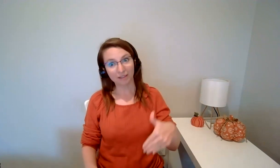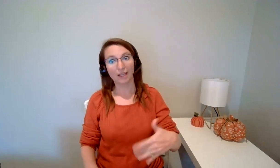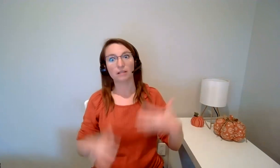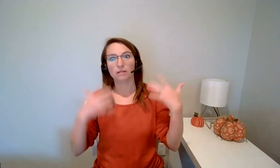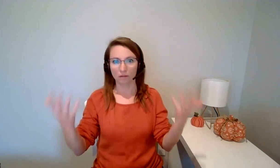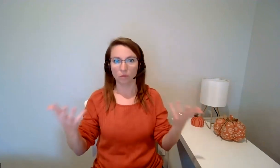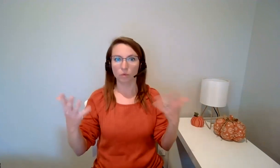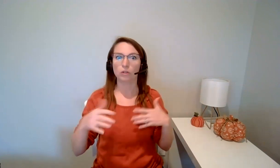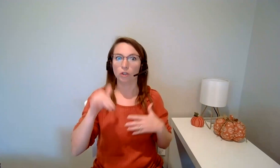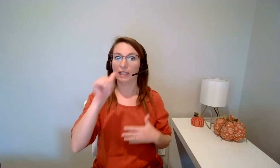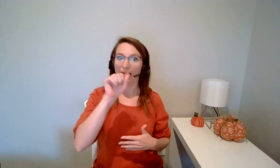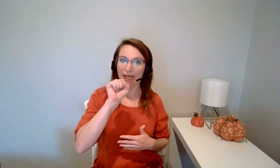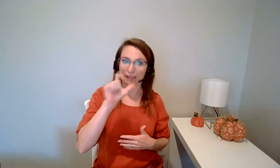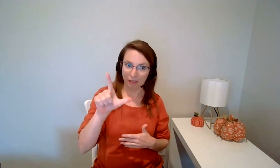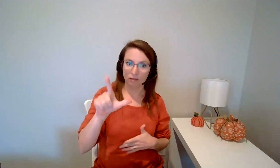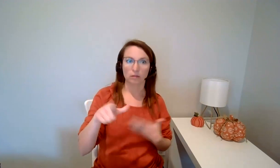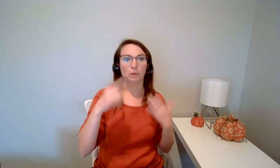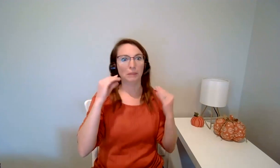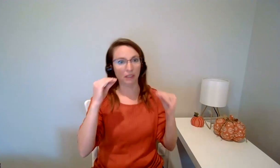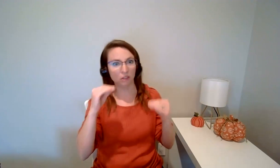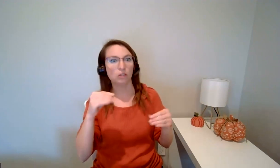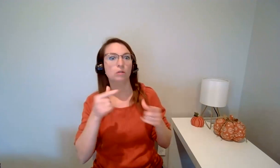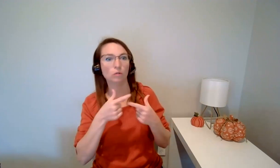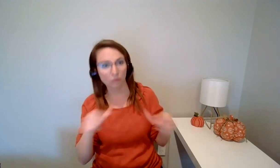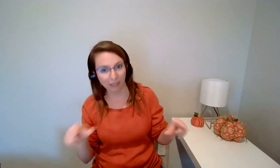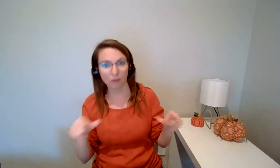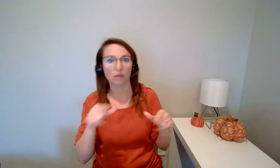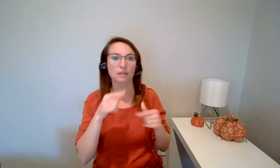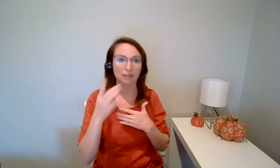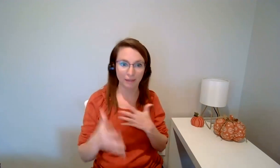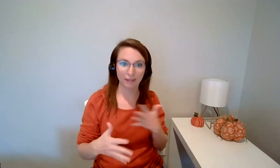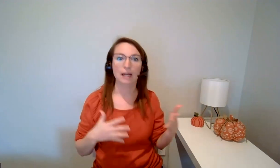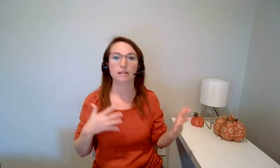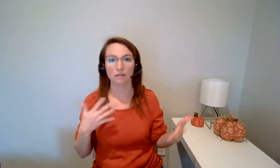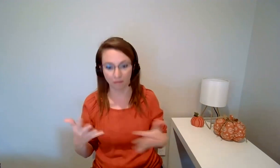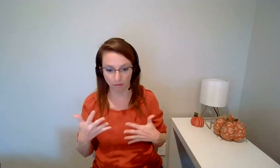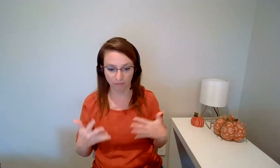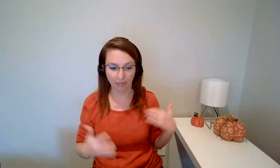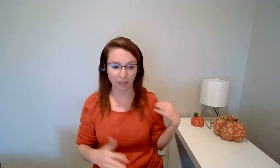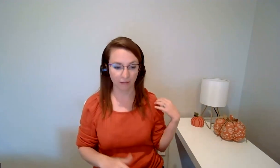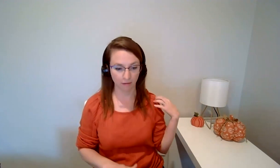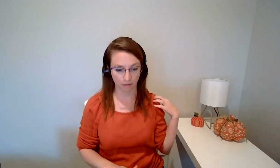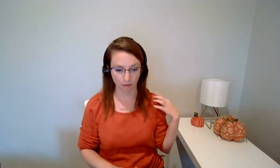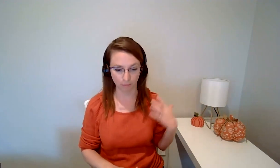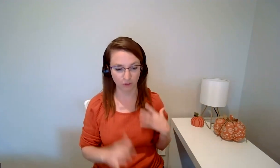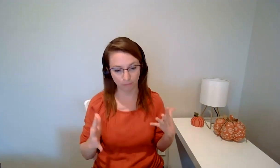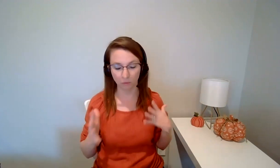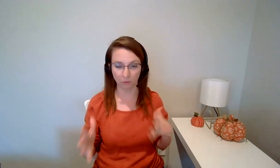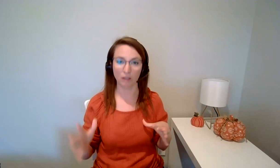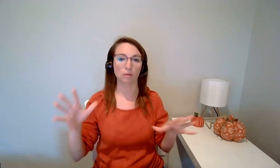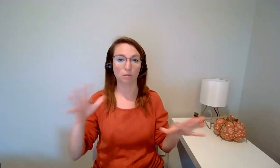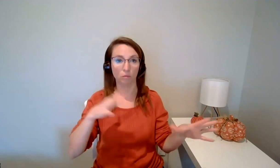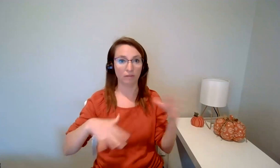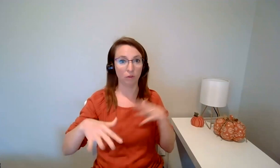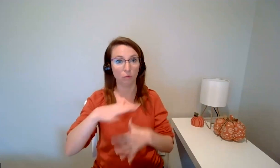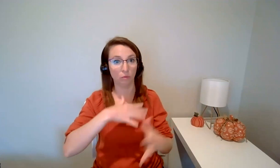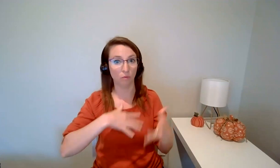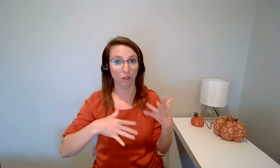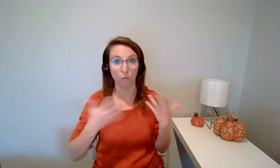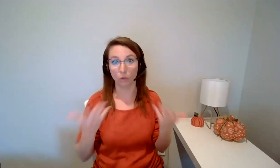class, we're learning ASL. So I'm going to be teaching you the grammar, the syntax, and all of that. But just be aware if you are working